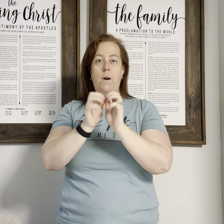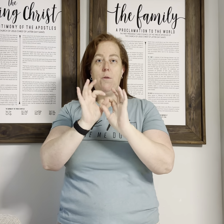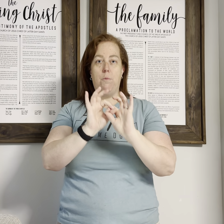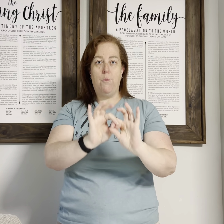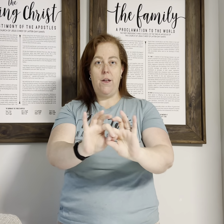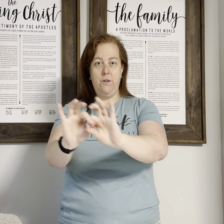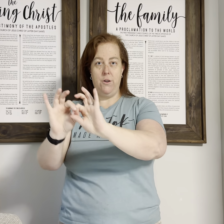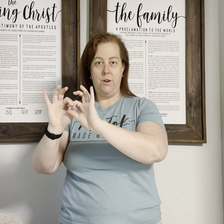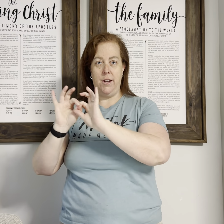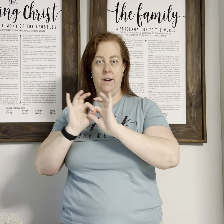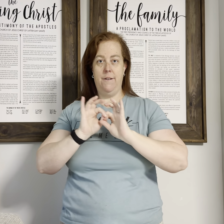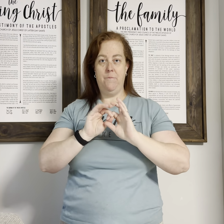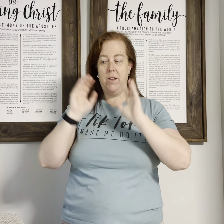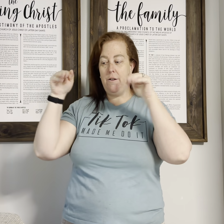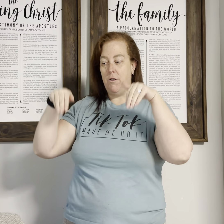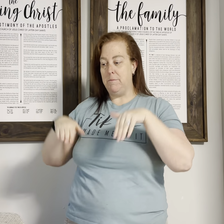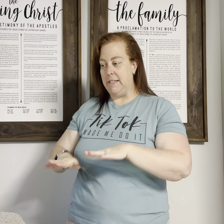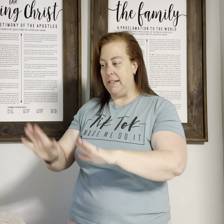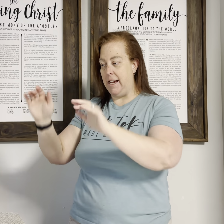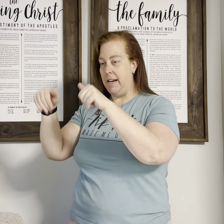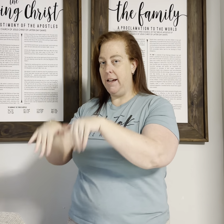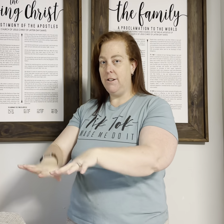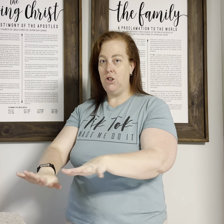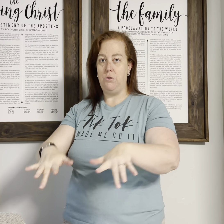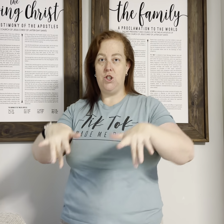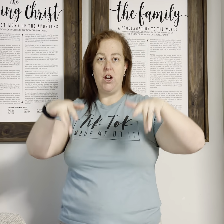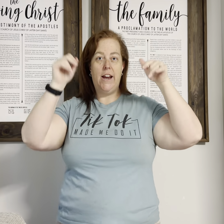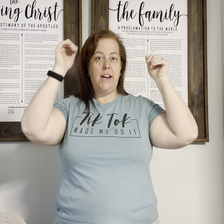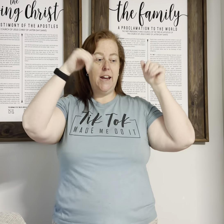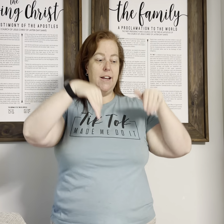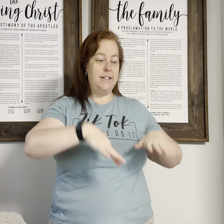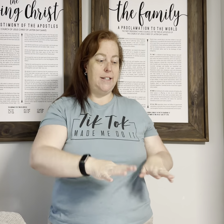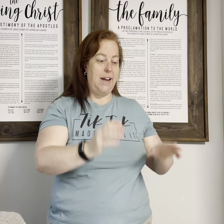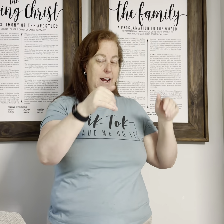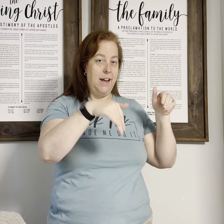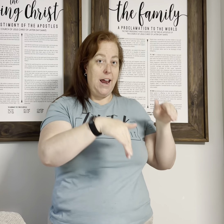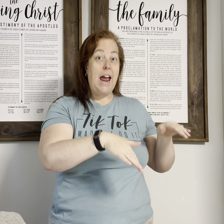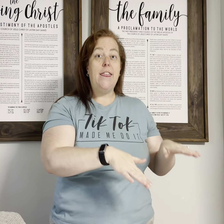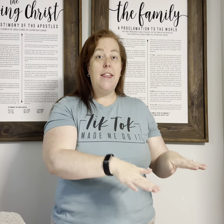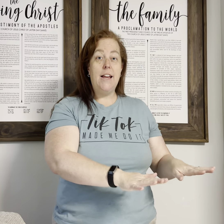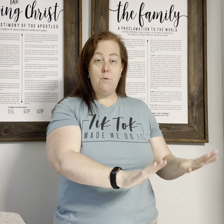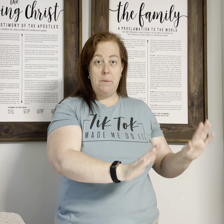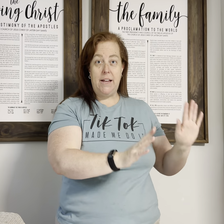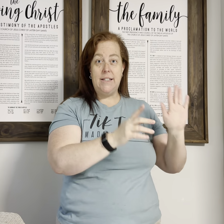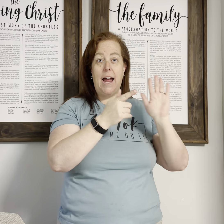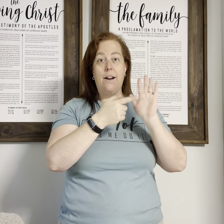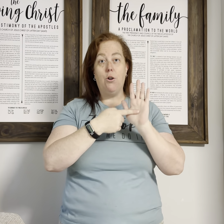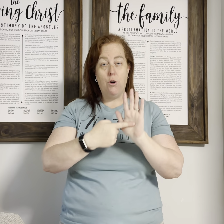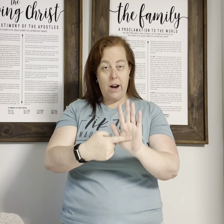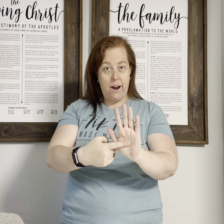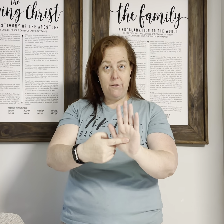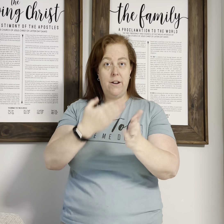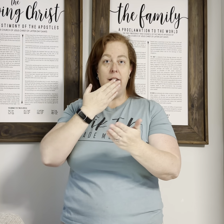with brotherhood from sea to shining sea. And then it repeats, and crowned